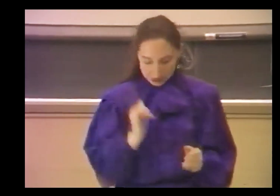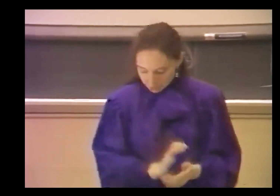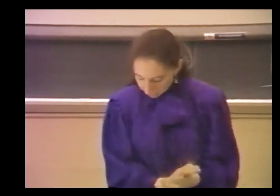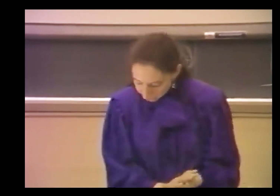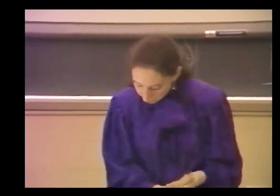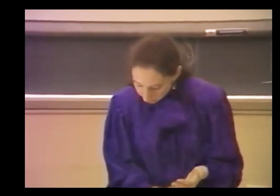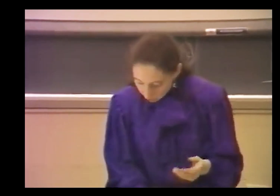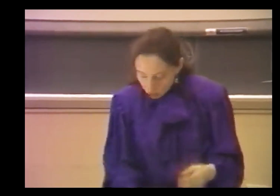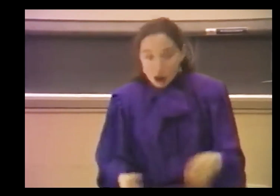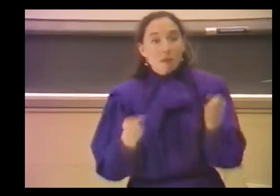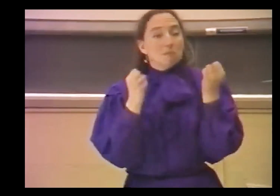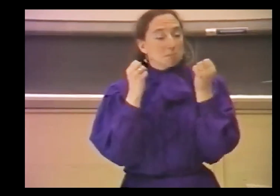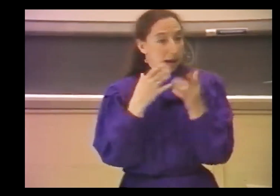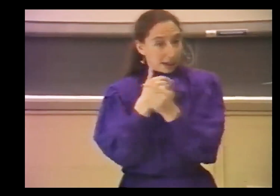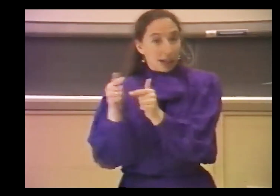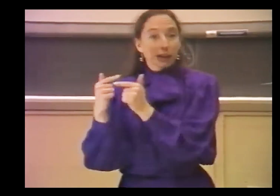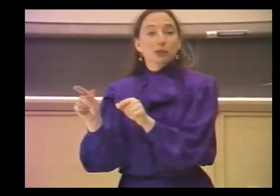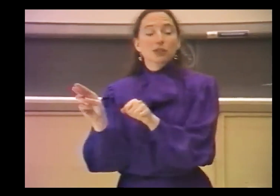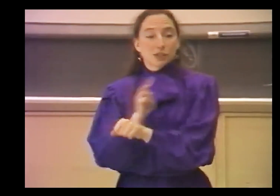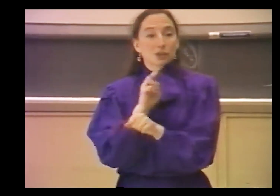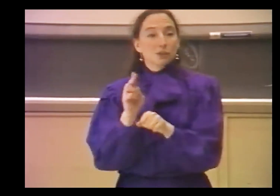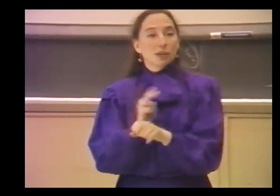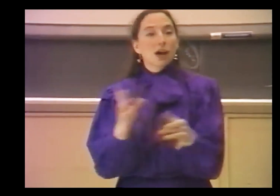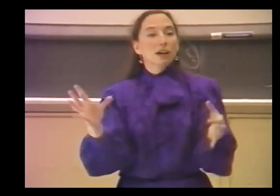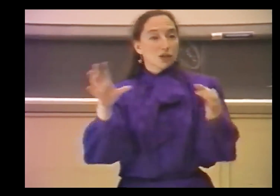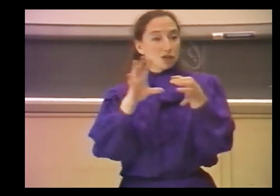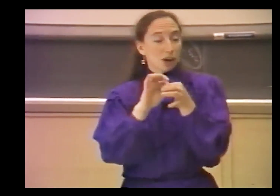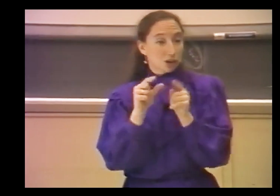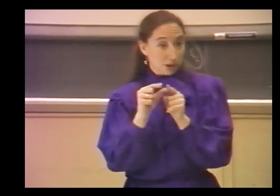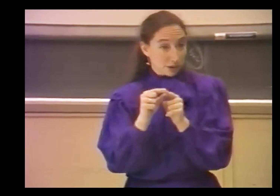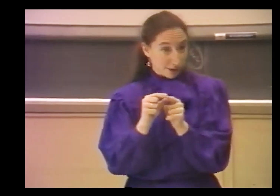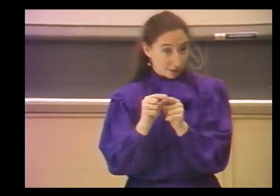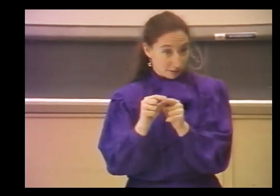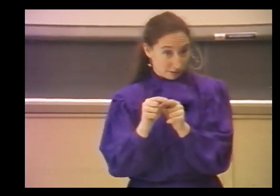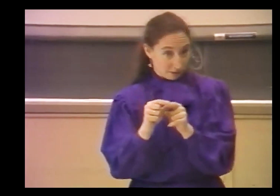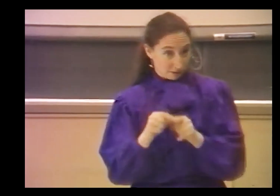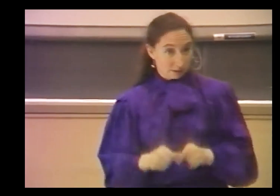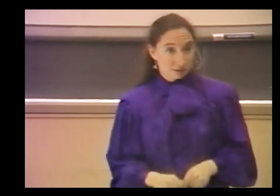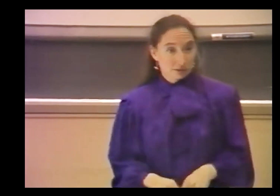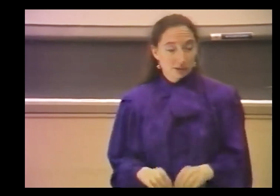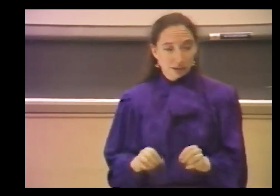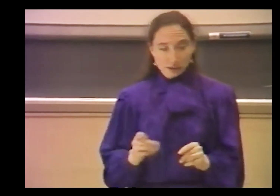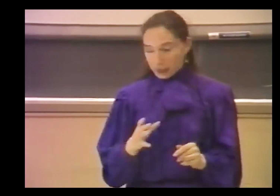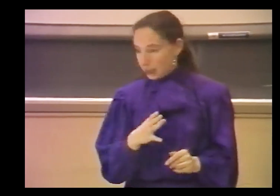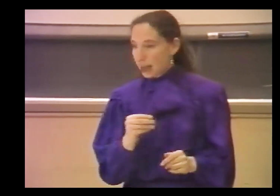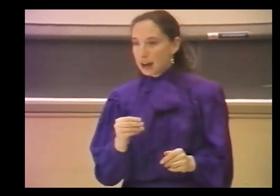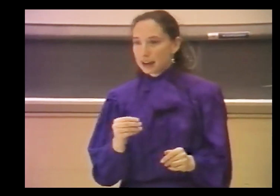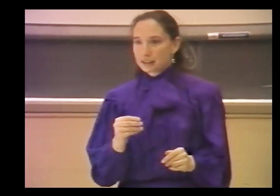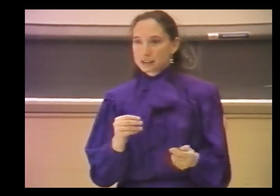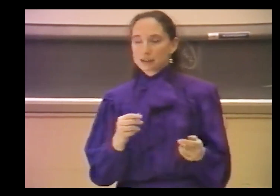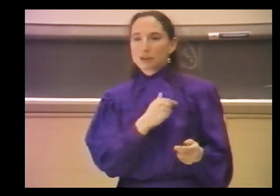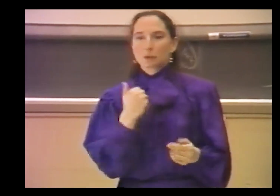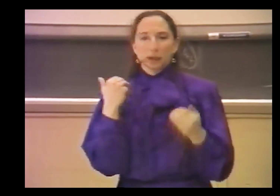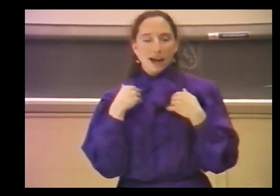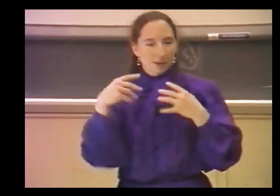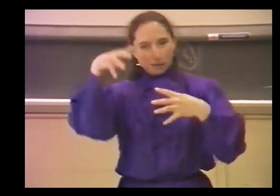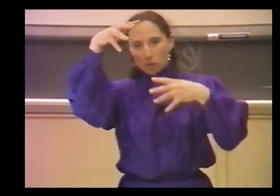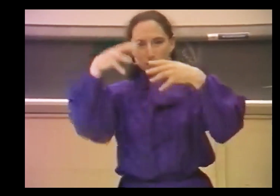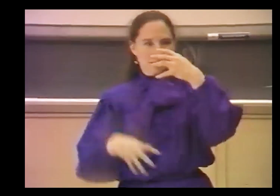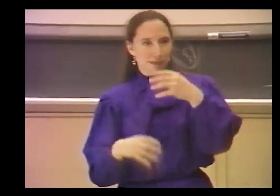idea. Many languages use conjunctions. Okay, and we have a whole list of